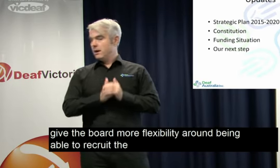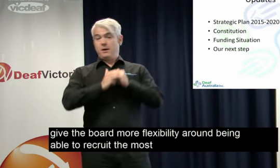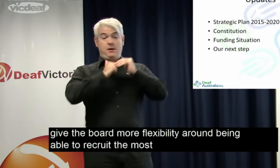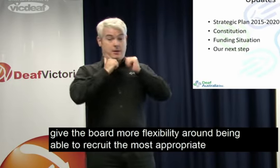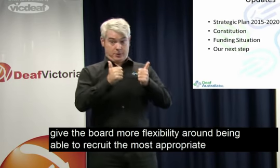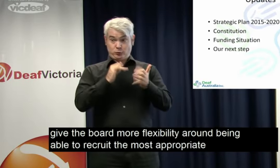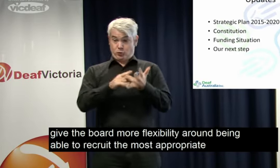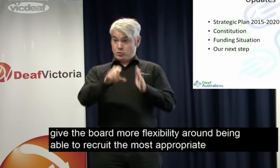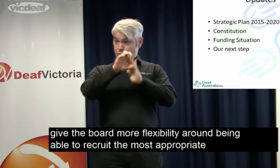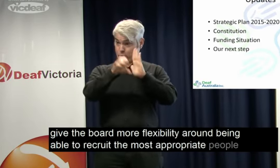sets.